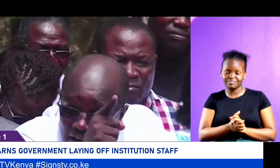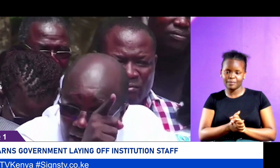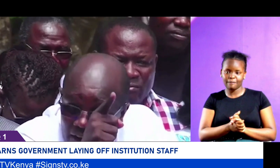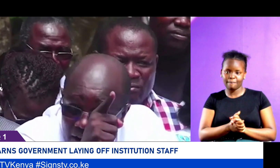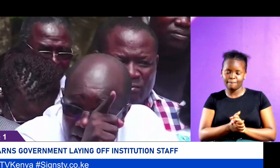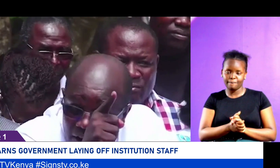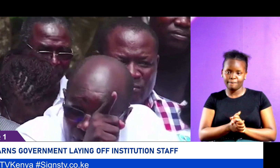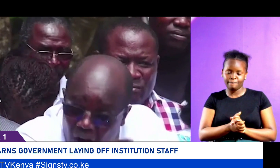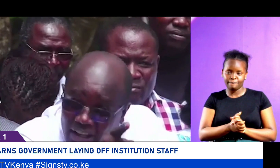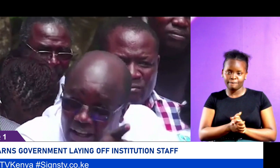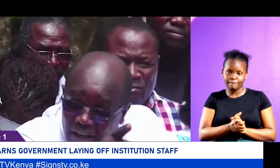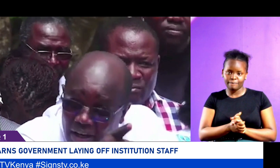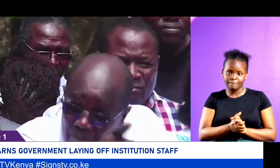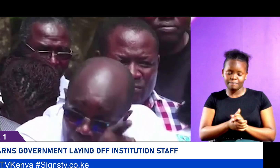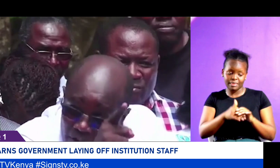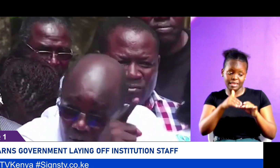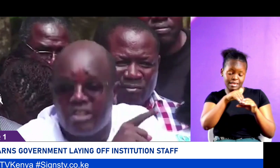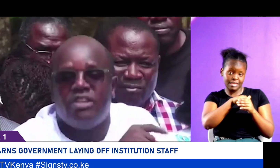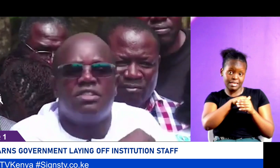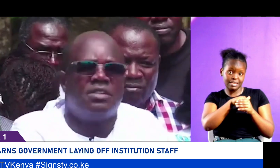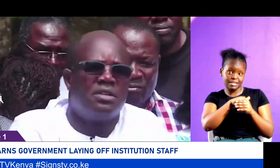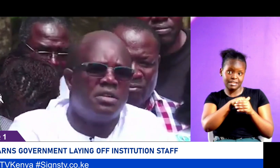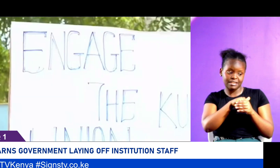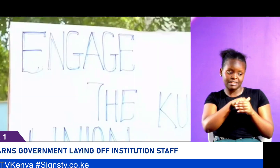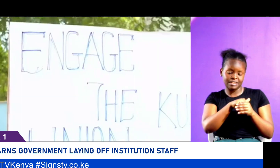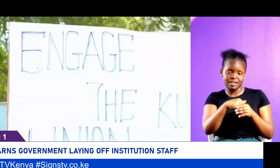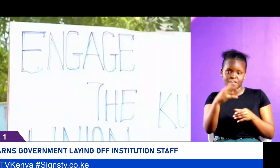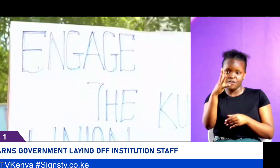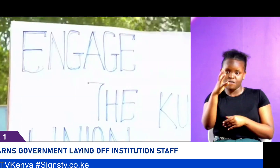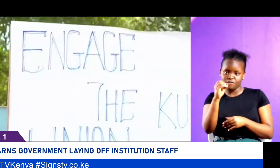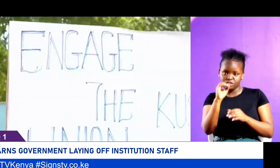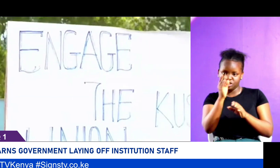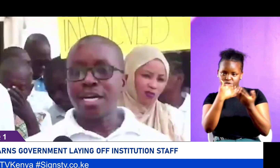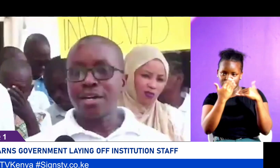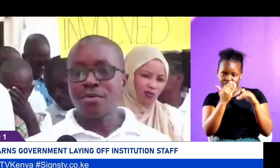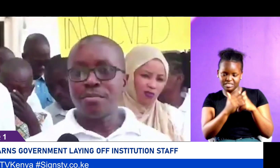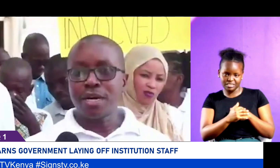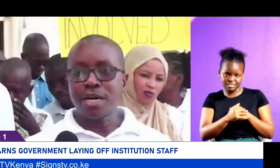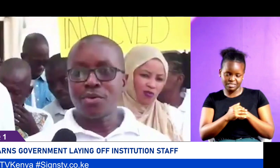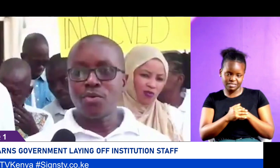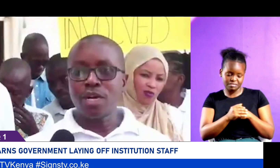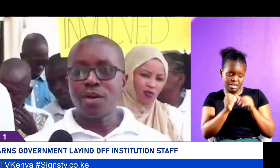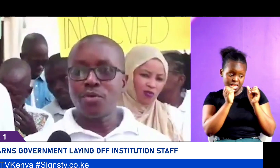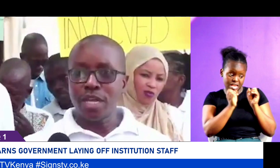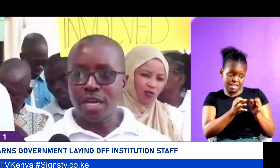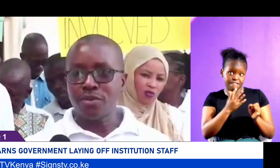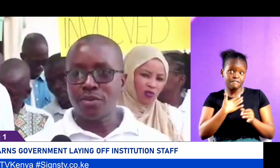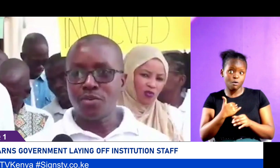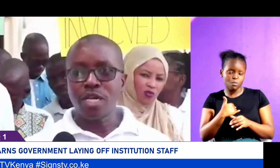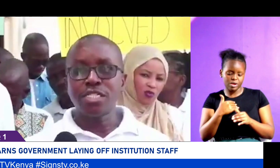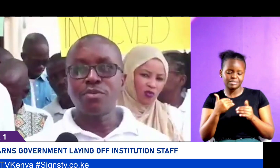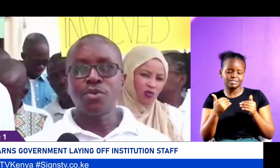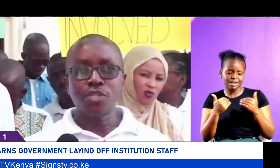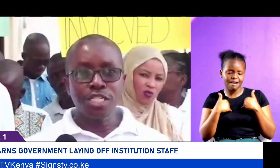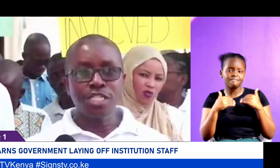in the 40 public universities. Kama wanataka kwamba kuwe na uwiano, wacha